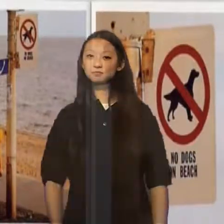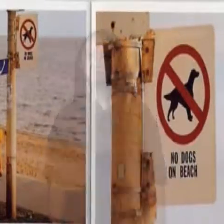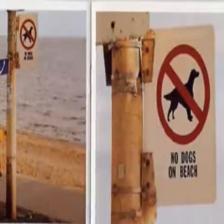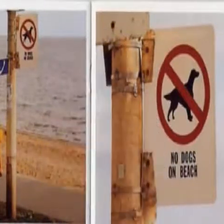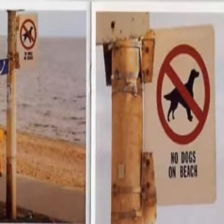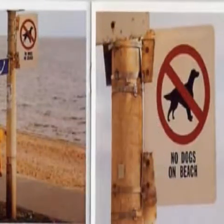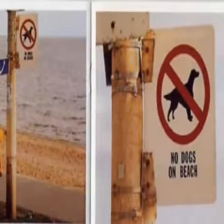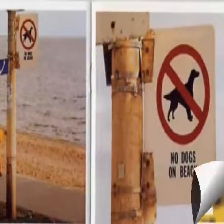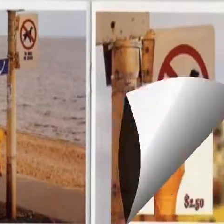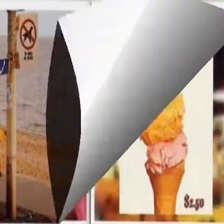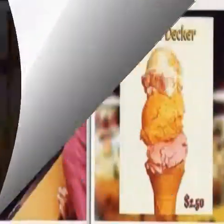not allowed.